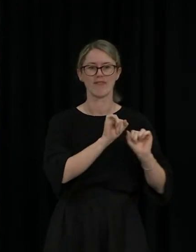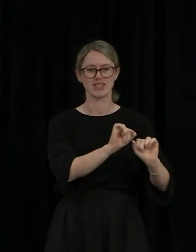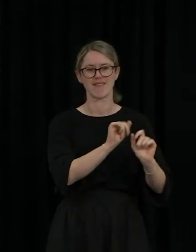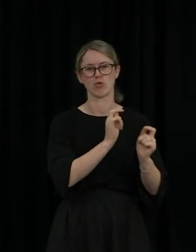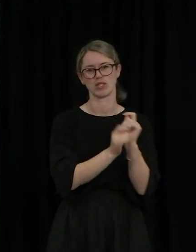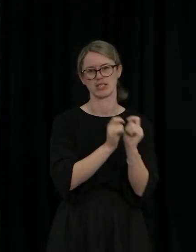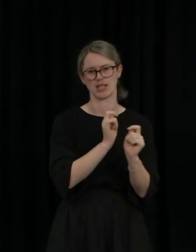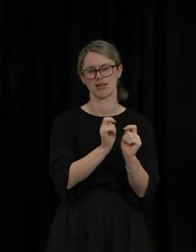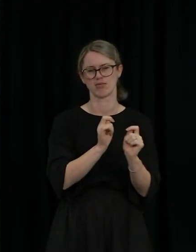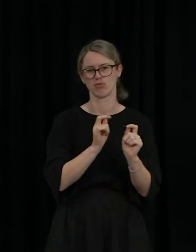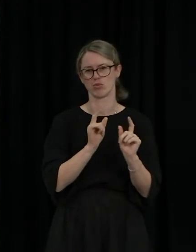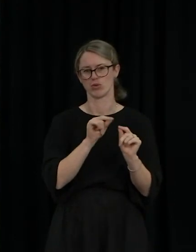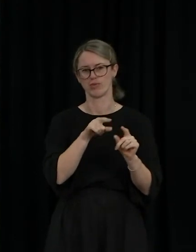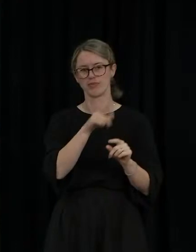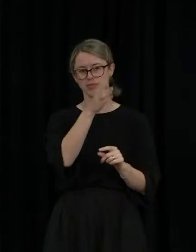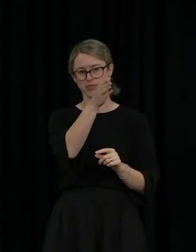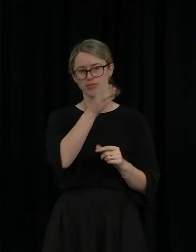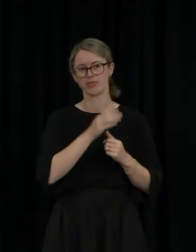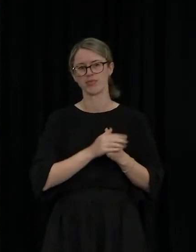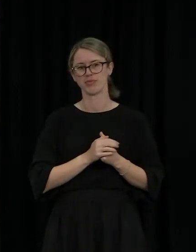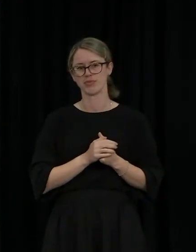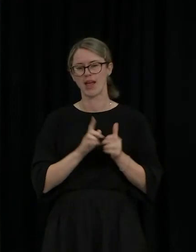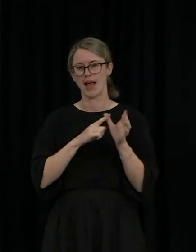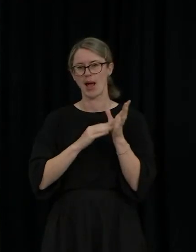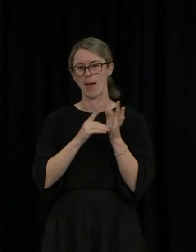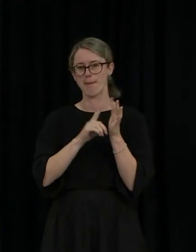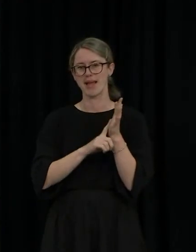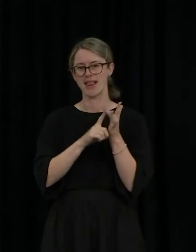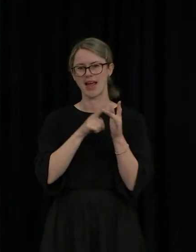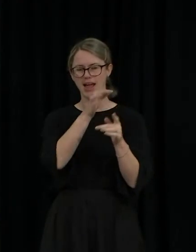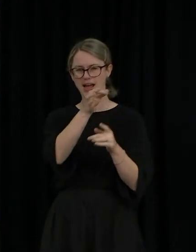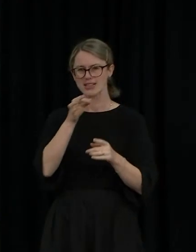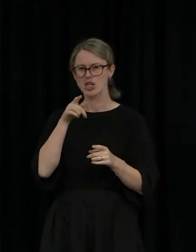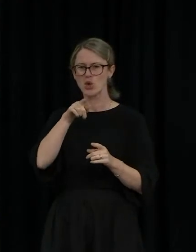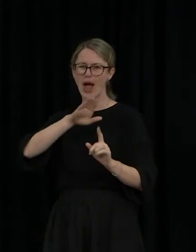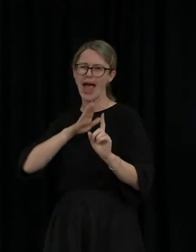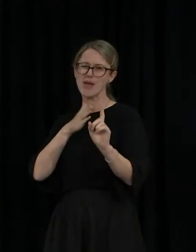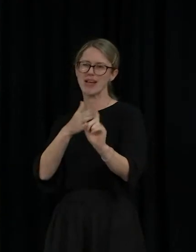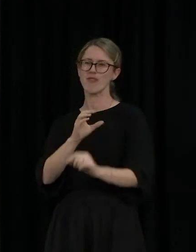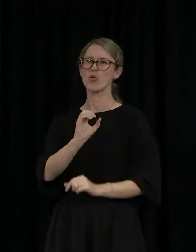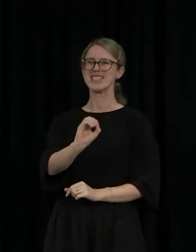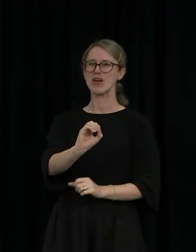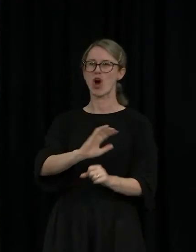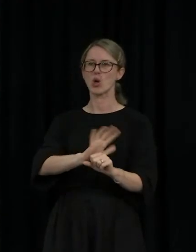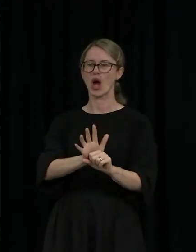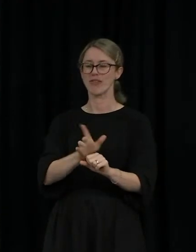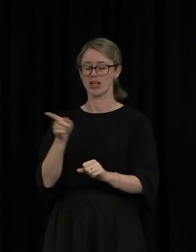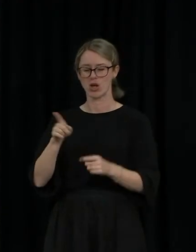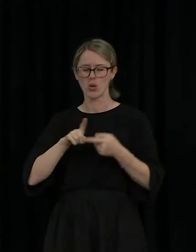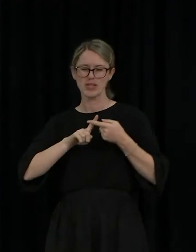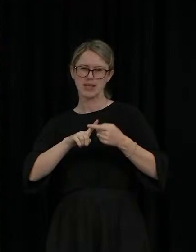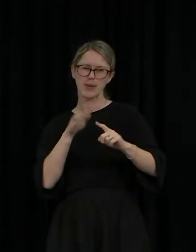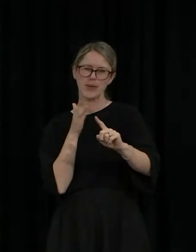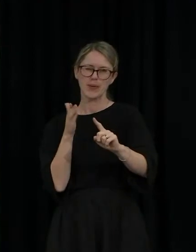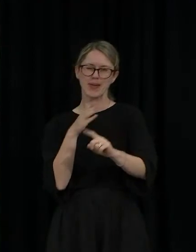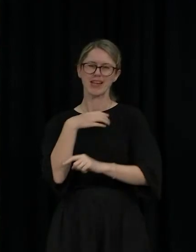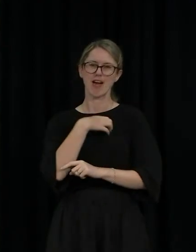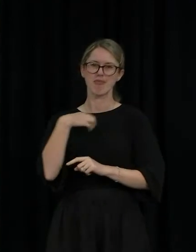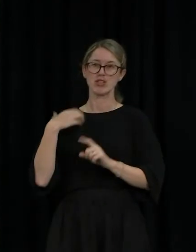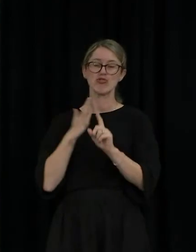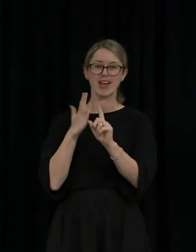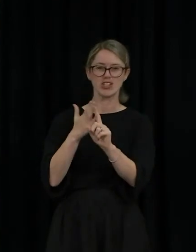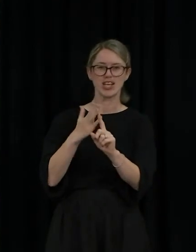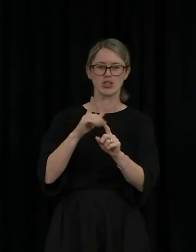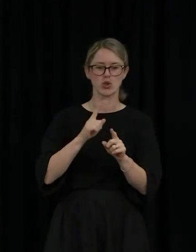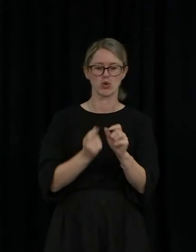very much part of the mix of what we're doing. Amelia. Are you still pursuing a zero COVID strategy? We're still pursuing the government's strategy, which